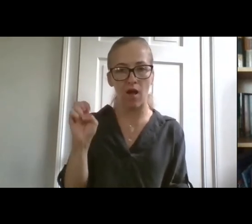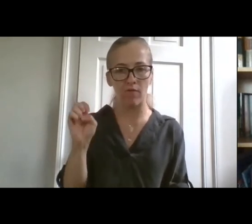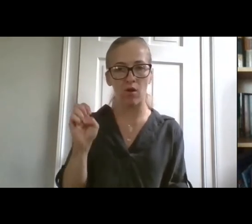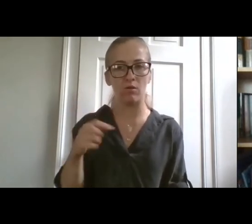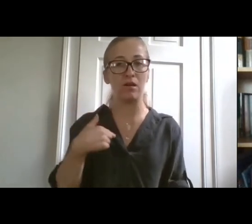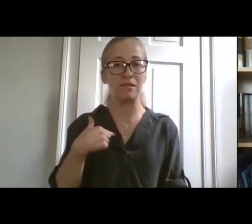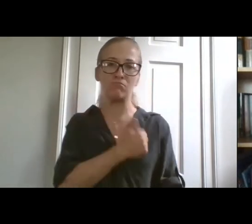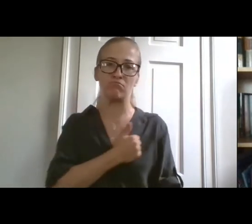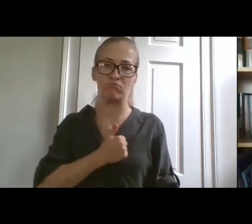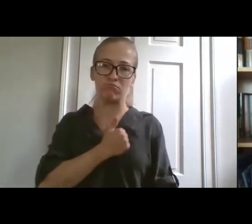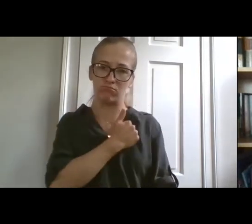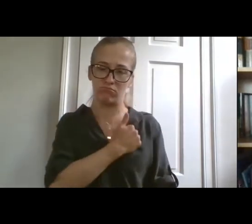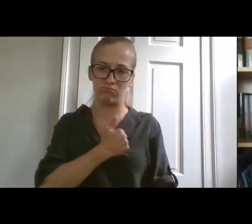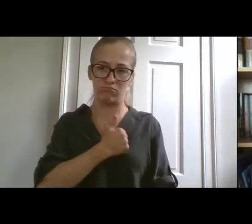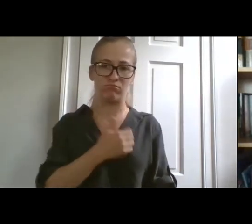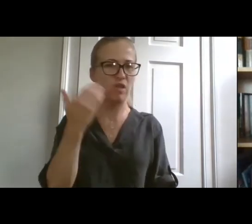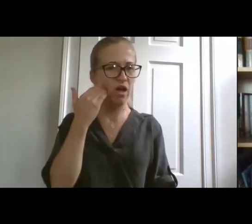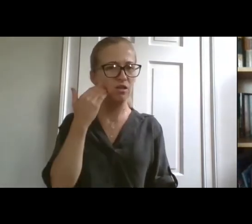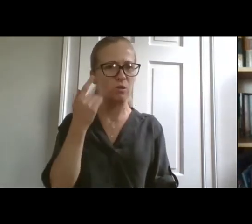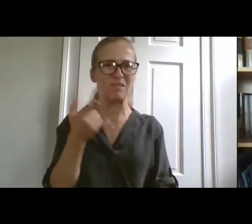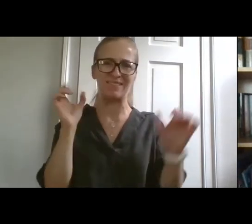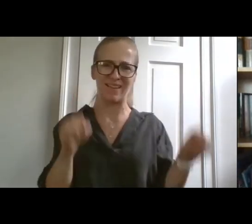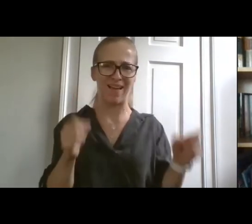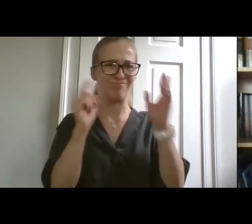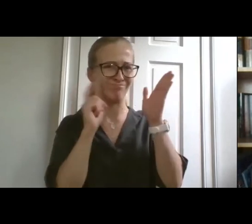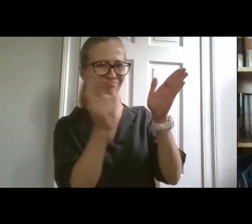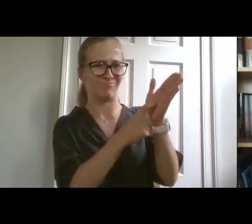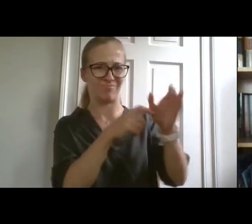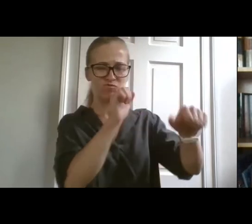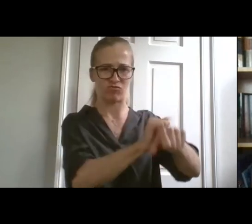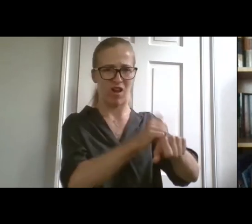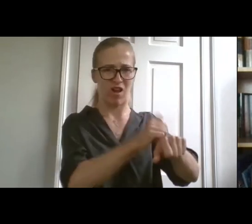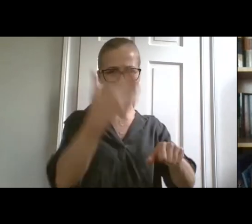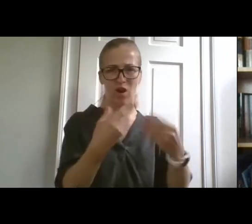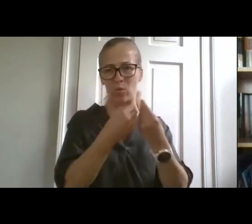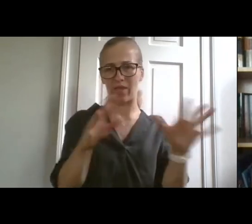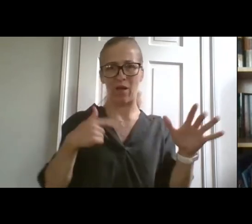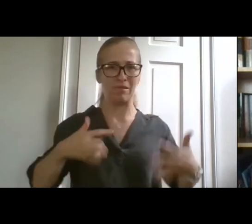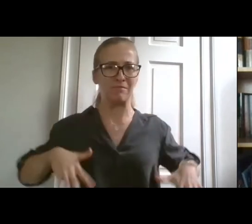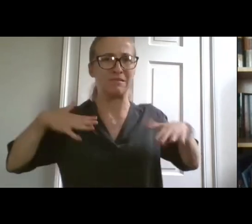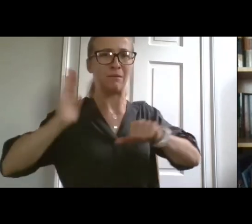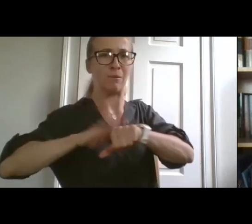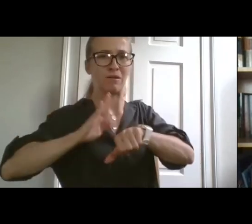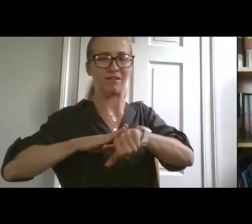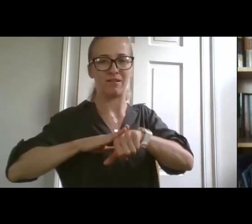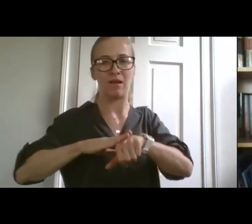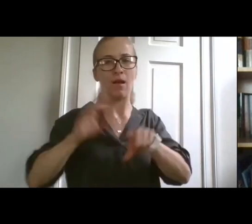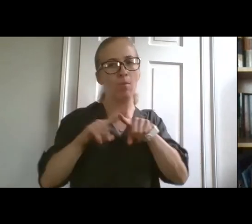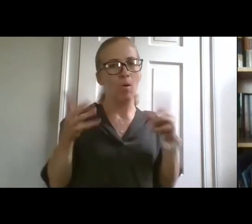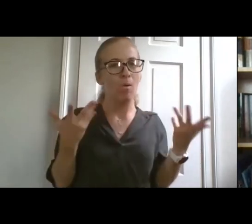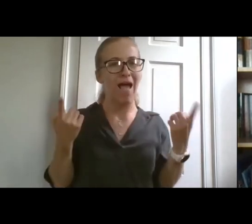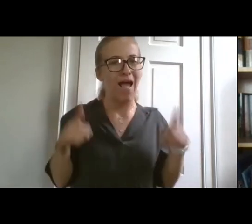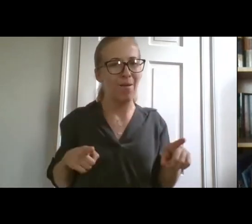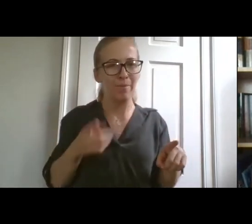I apologized. I knew he was eminently capable of spotting a giant rock in front of us without any anxious warnings from me. But what had happened to the